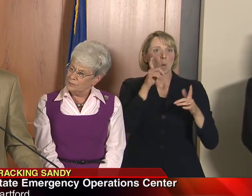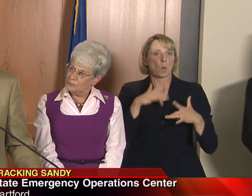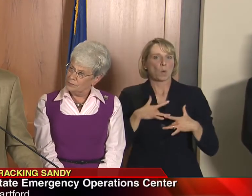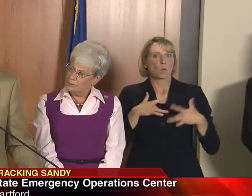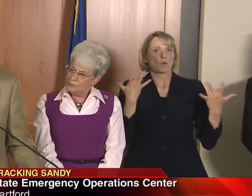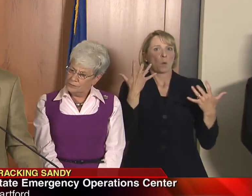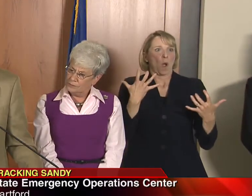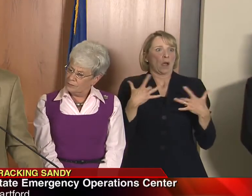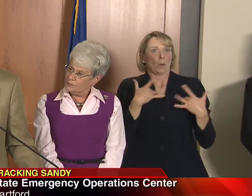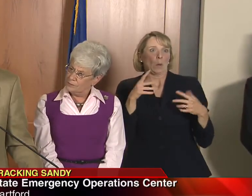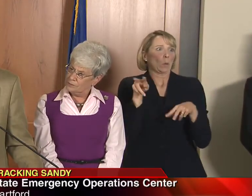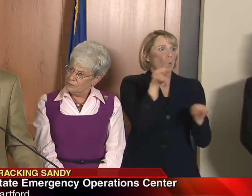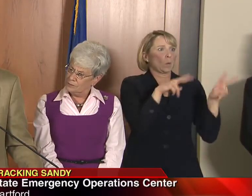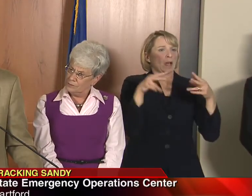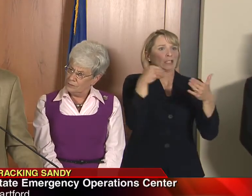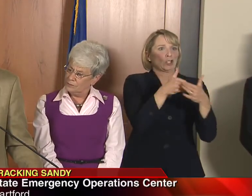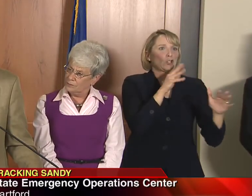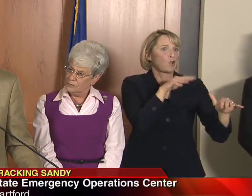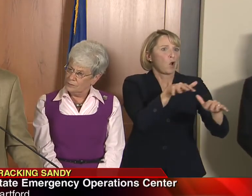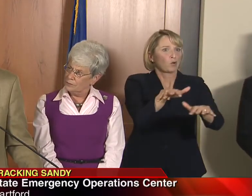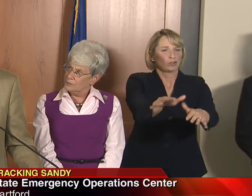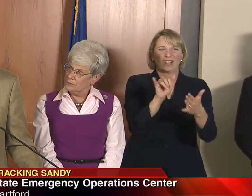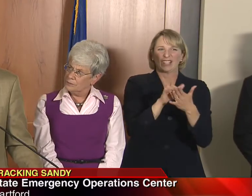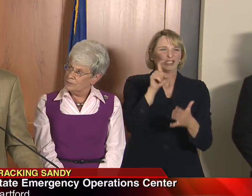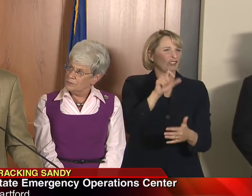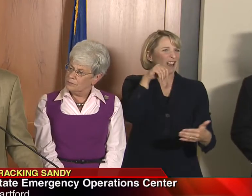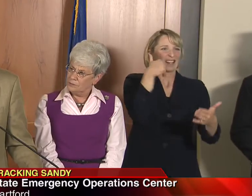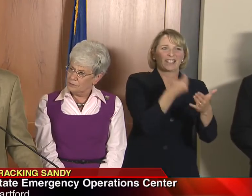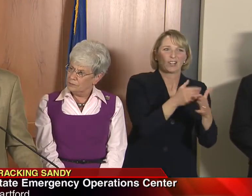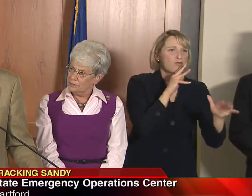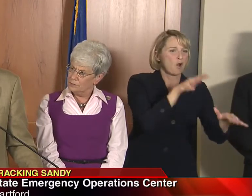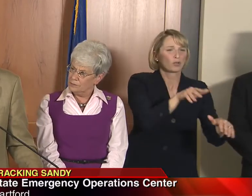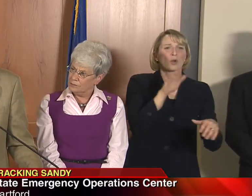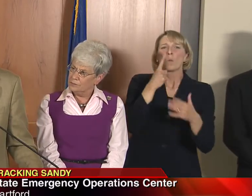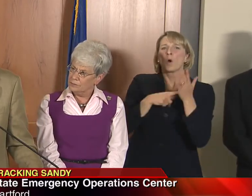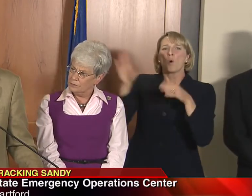there. Do you have any words of caution for any of those kind of people? Don't be stupid.